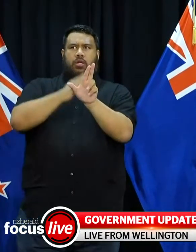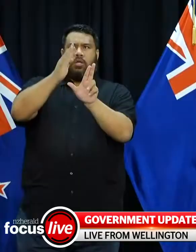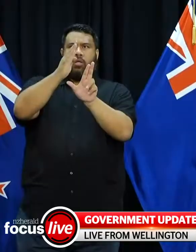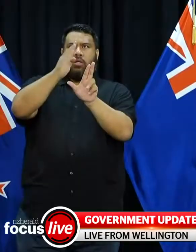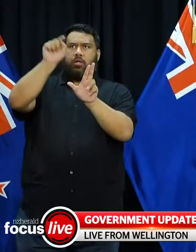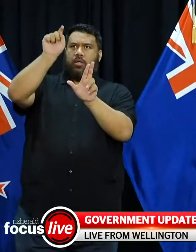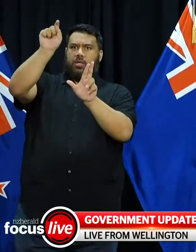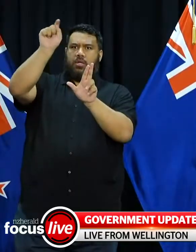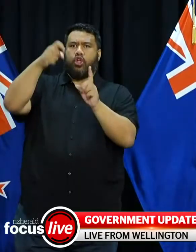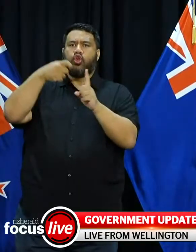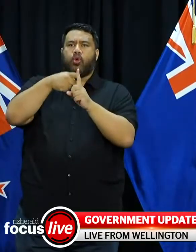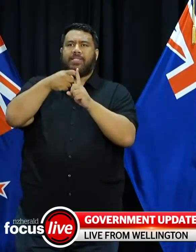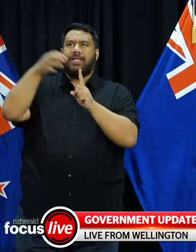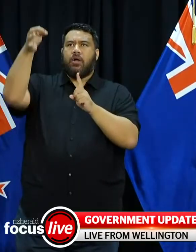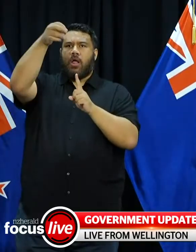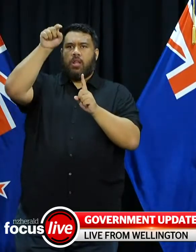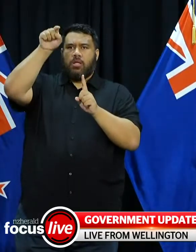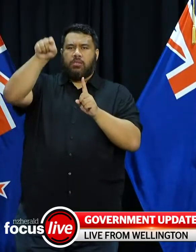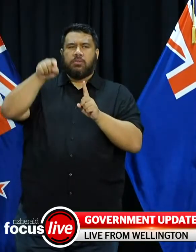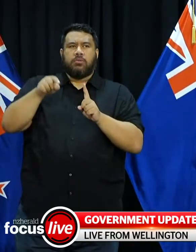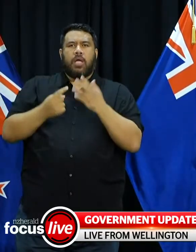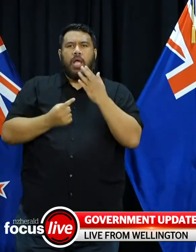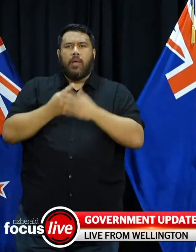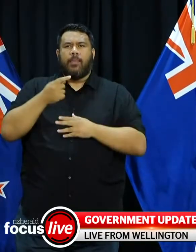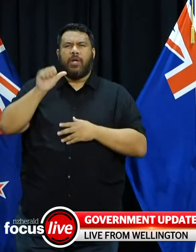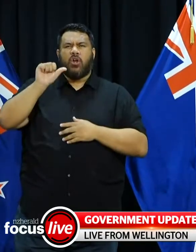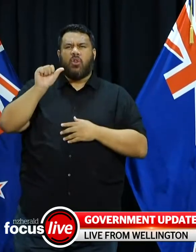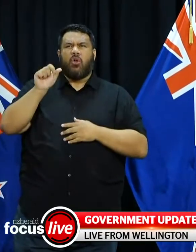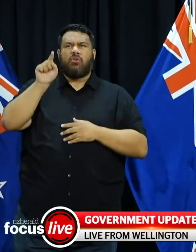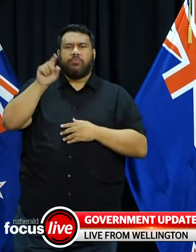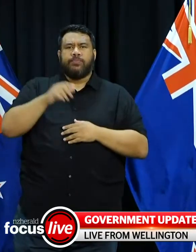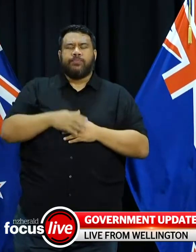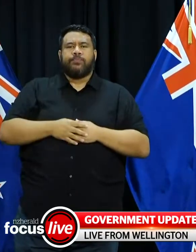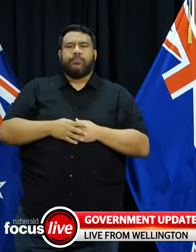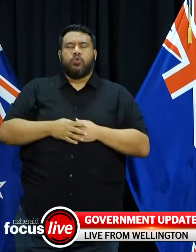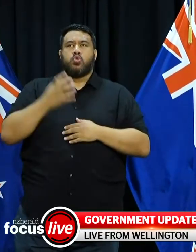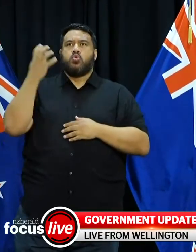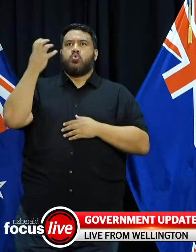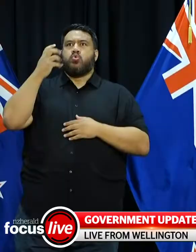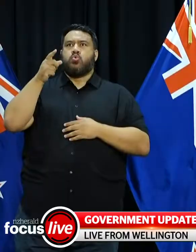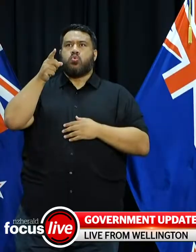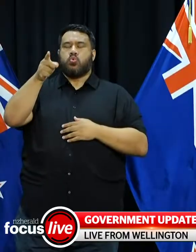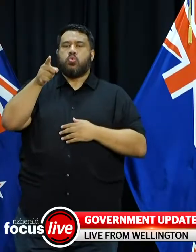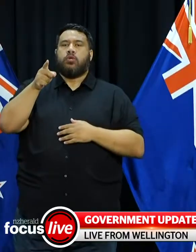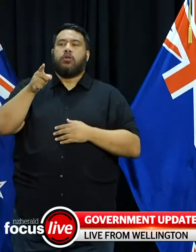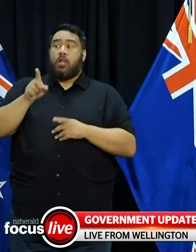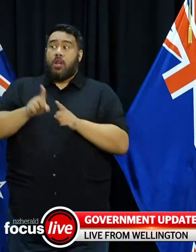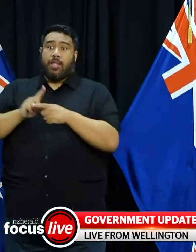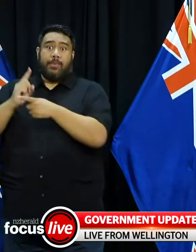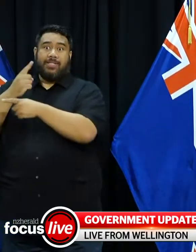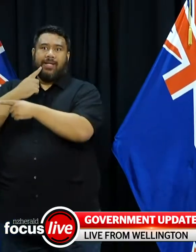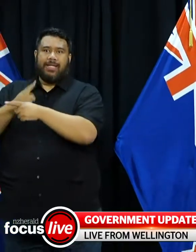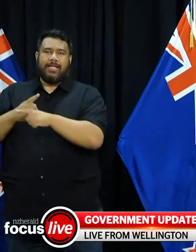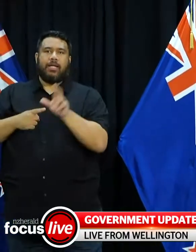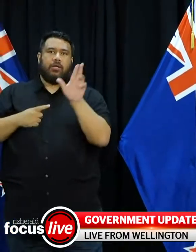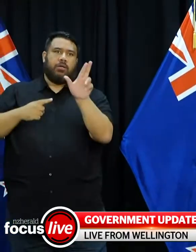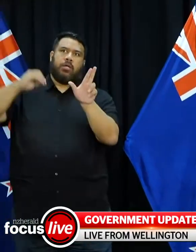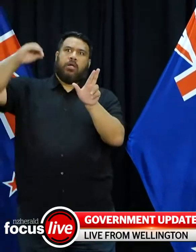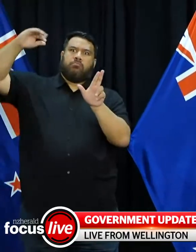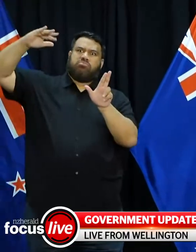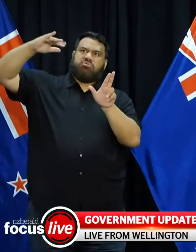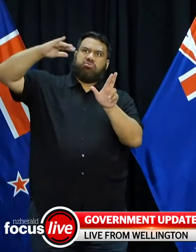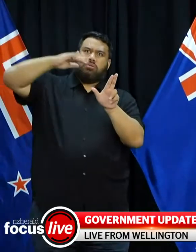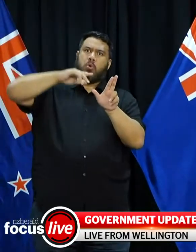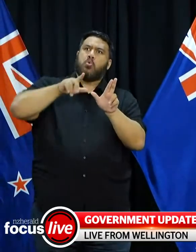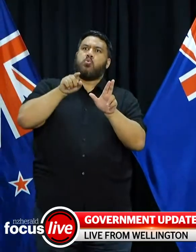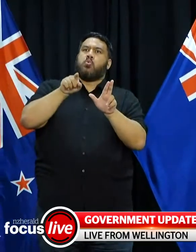the Kermadec Islands around 9 a.m. The areas under land and marine threat, as the Minister has specified, are the following: the west